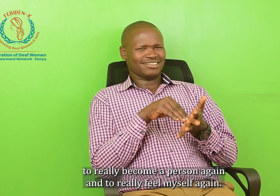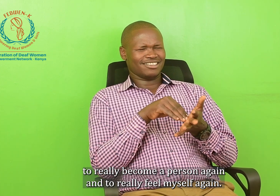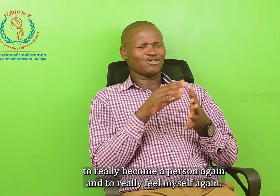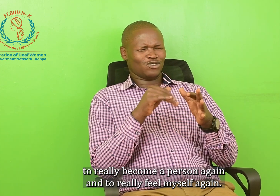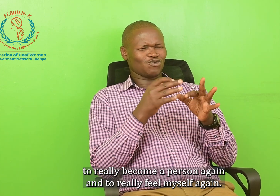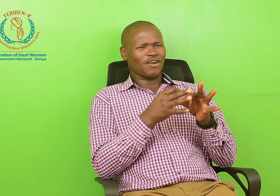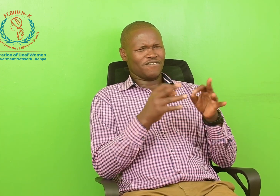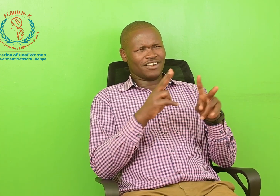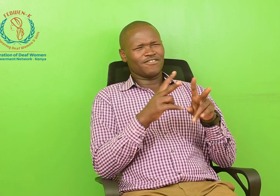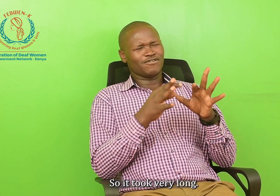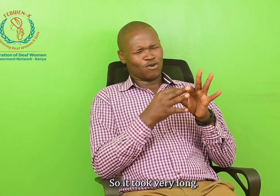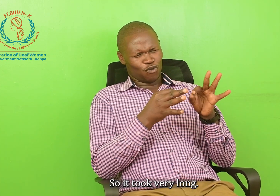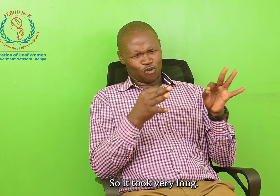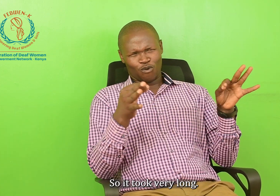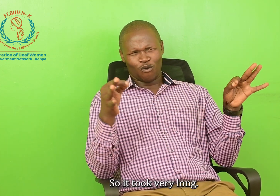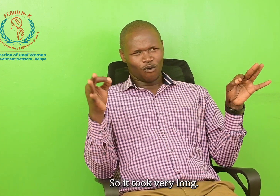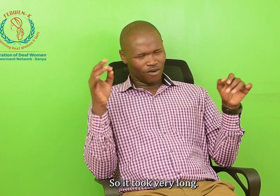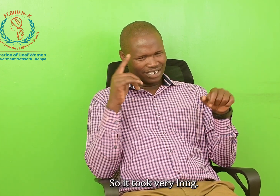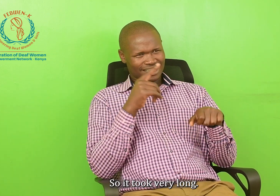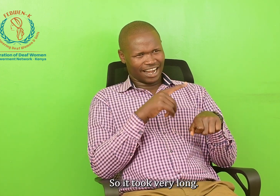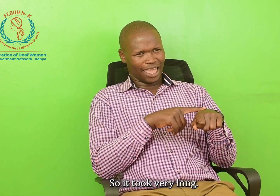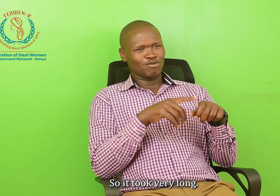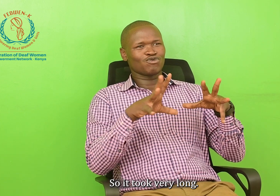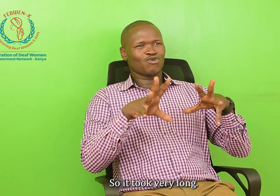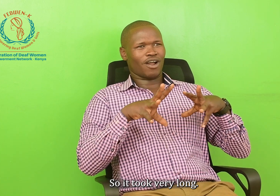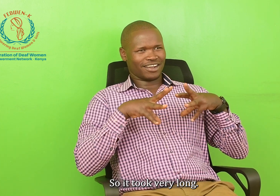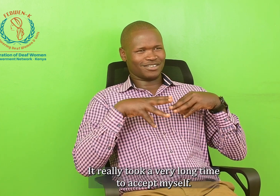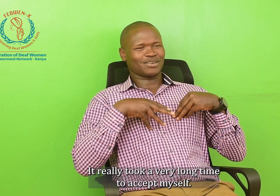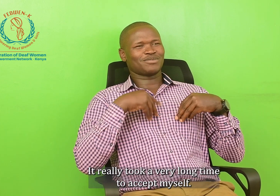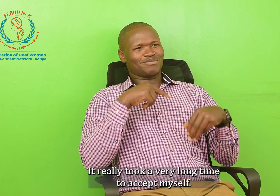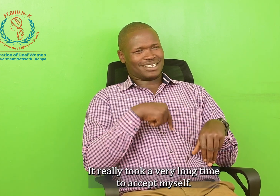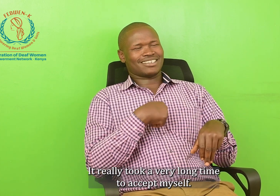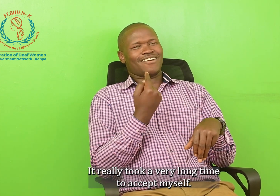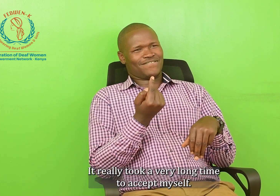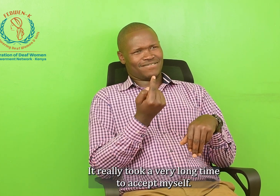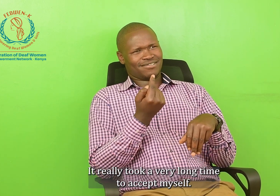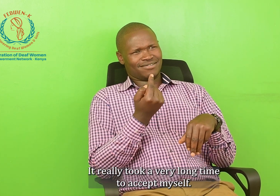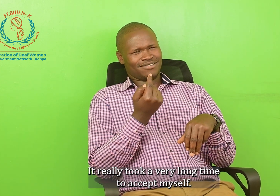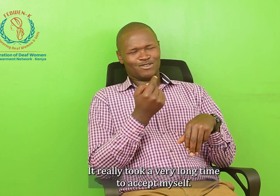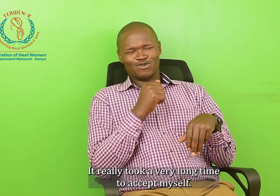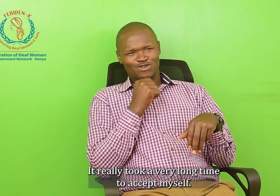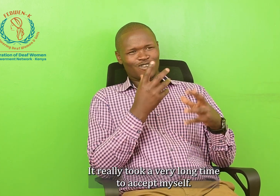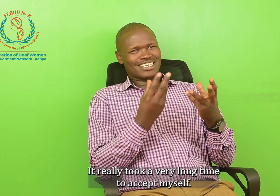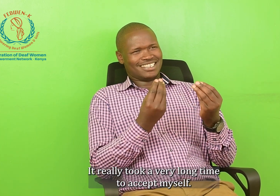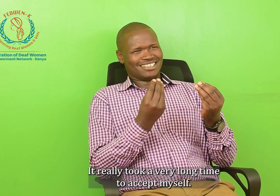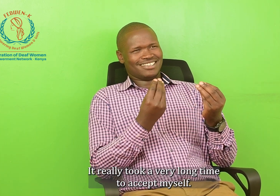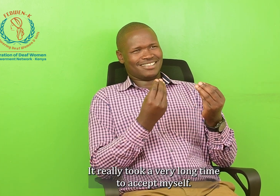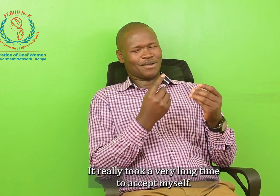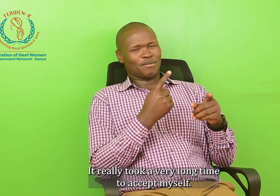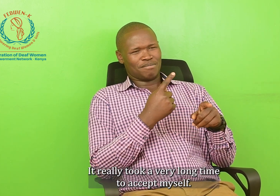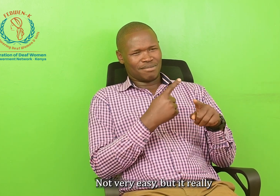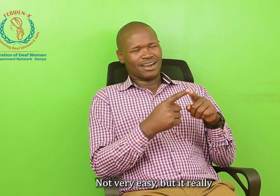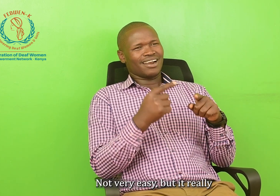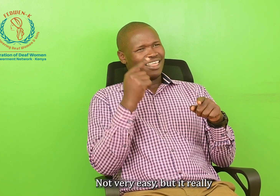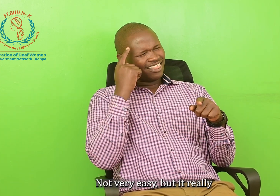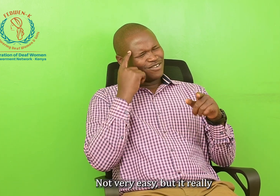myself again. So it took very, very long. It really took a very long time to accept myself. Not very